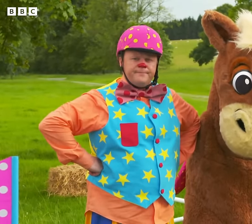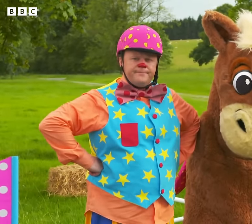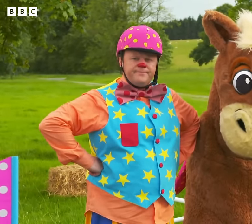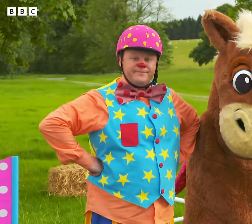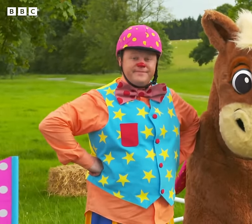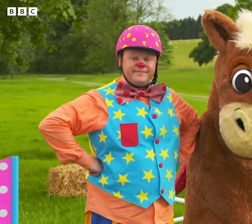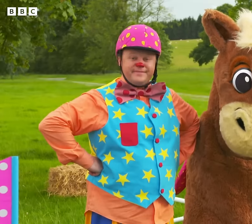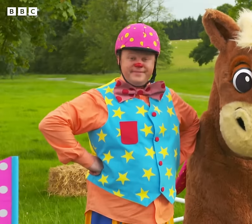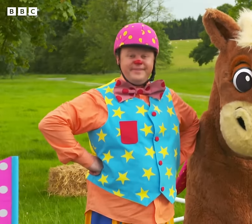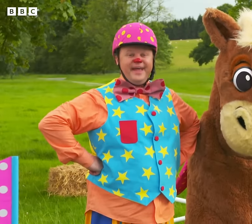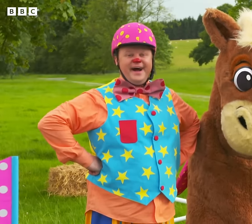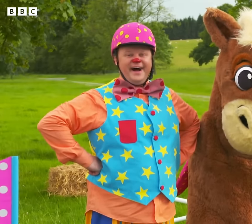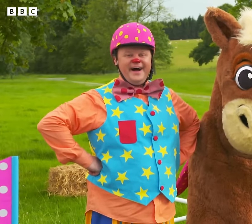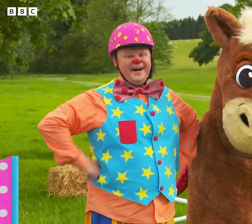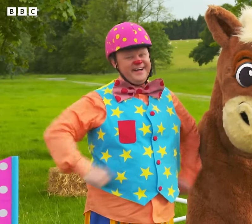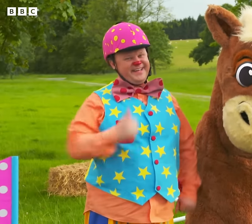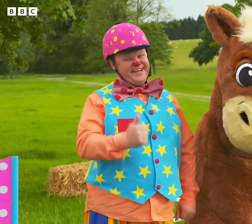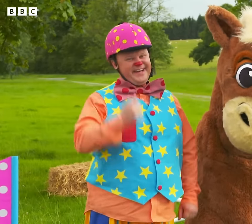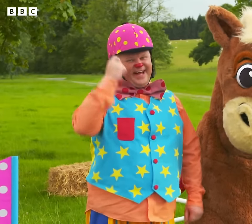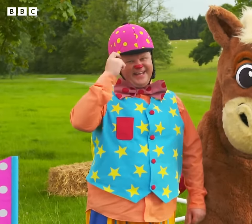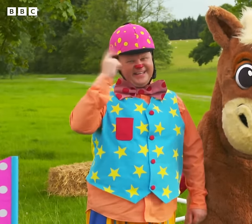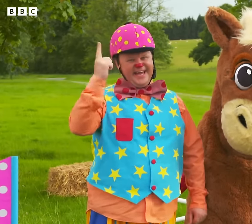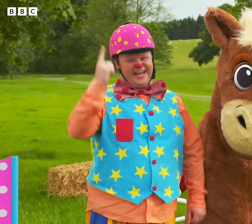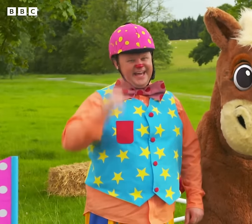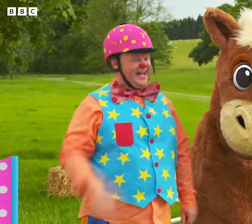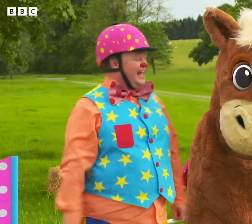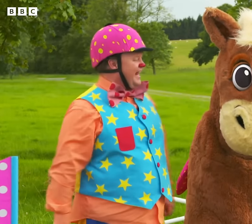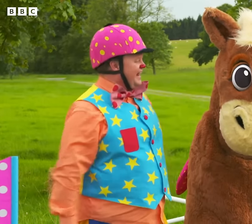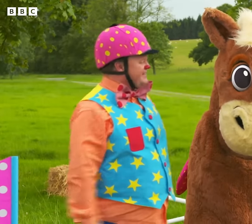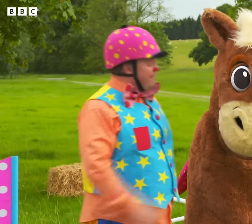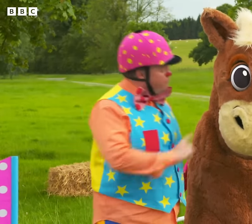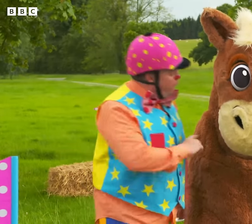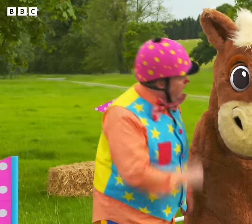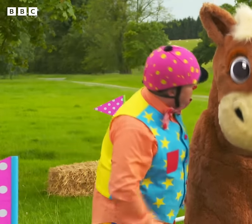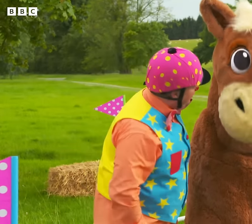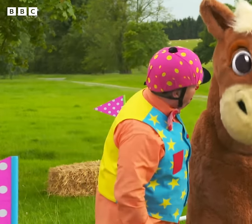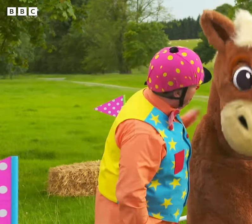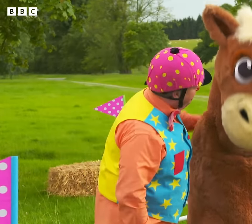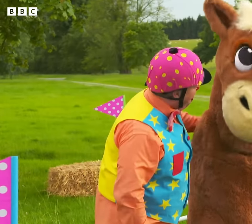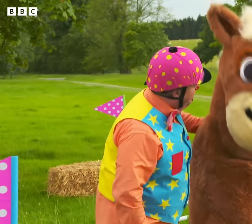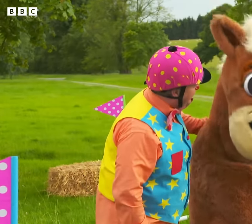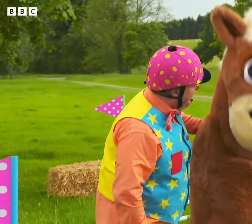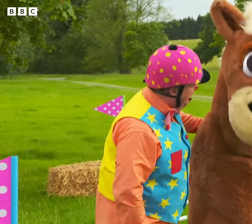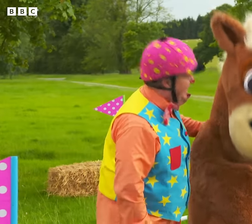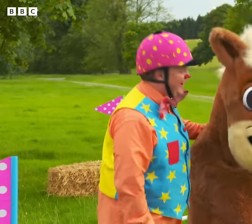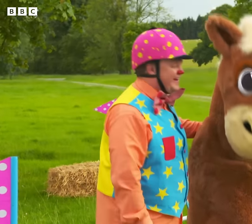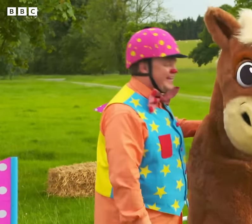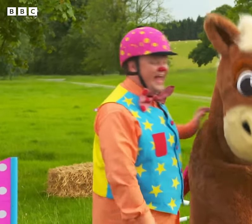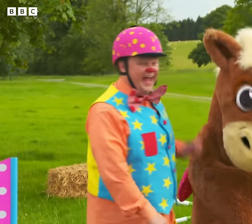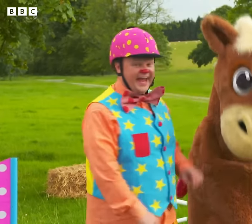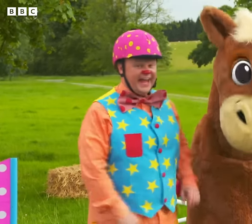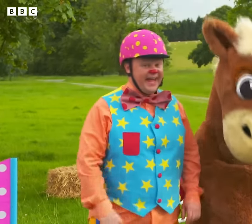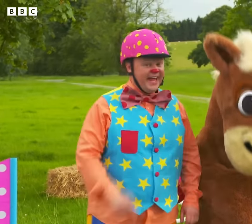Mr. Tumble. Oh, good idea. Let's have one more go, shall we? Okay.